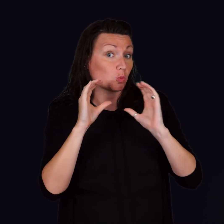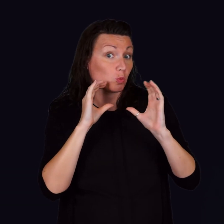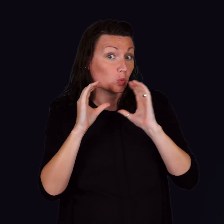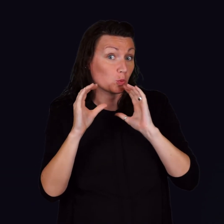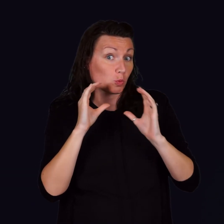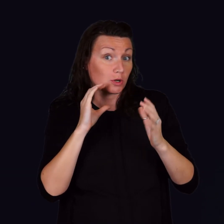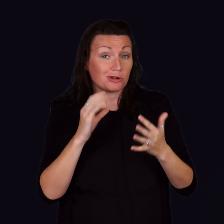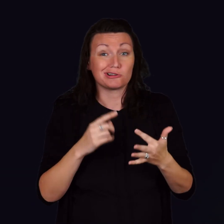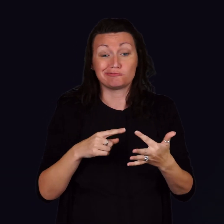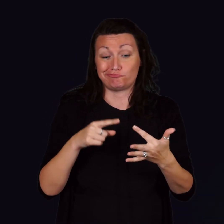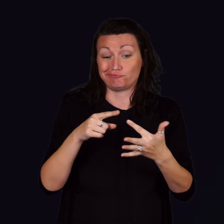communication,